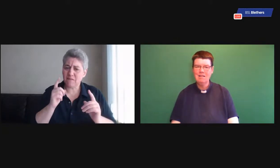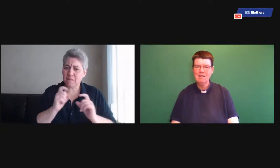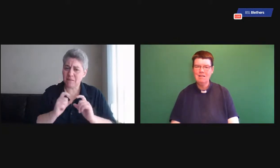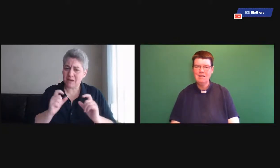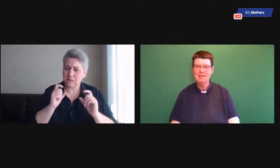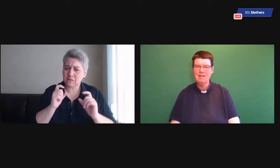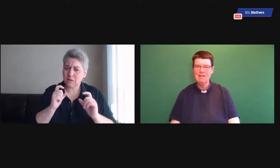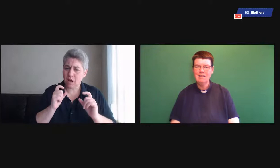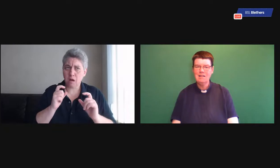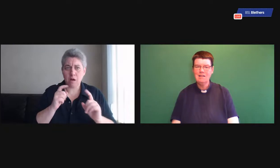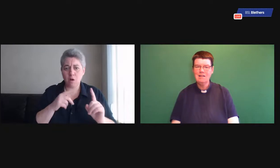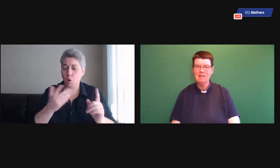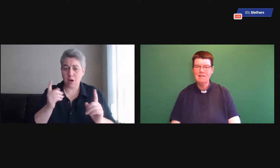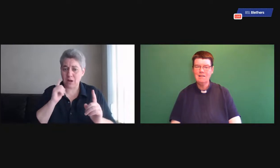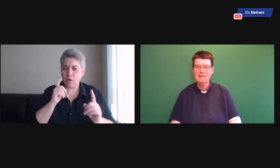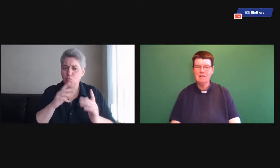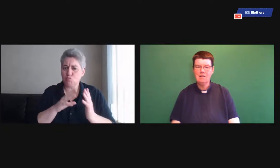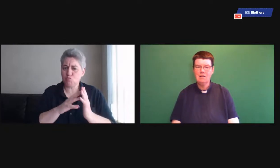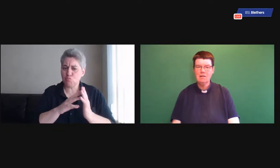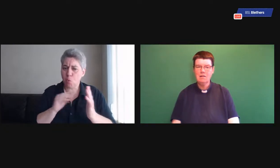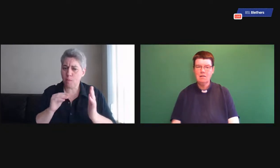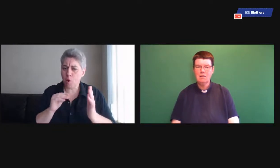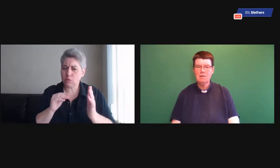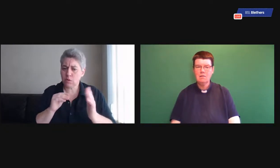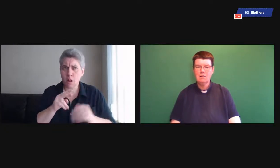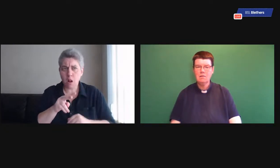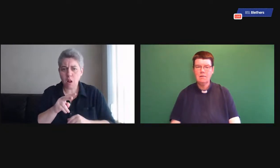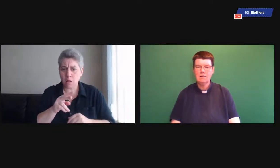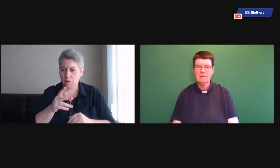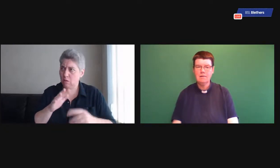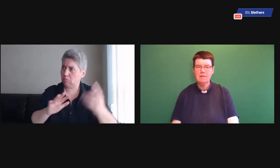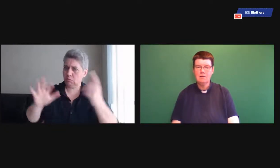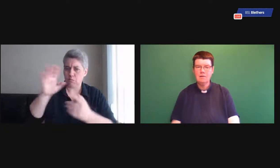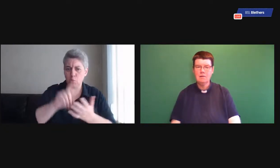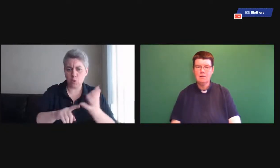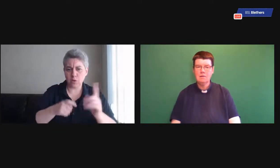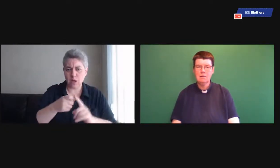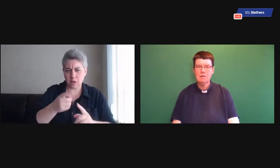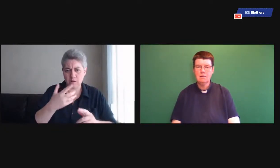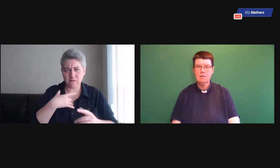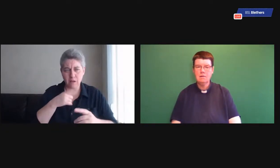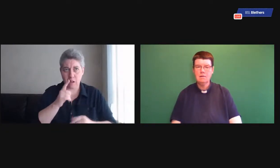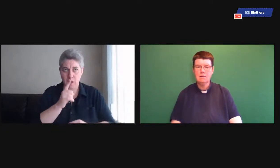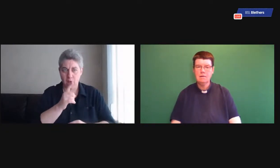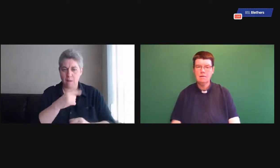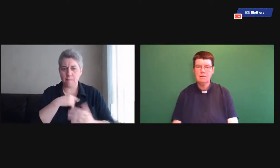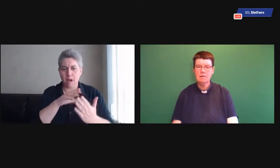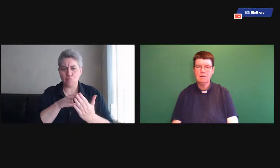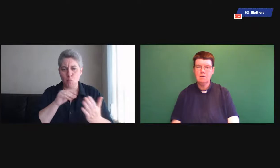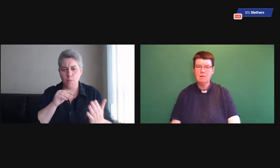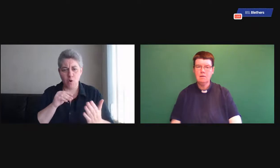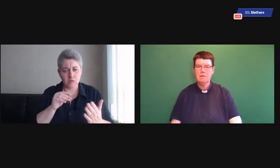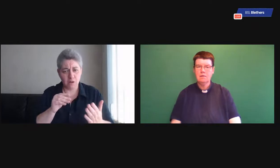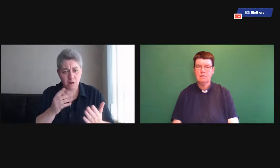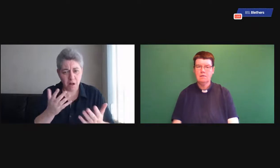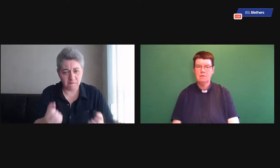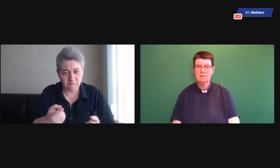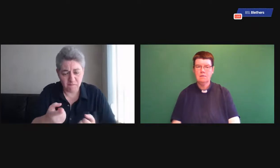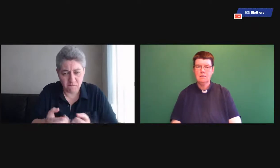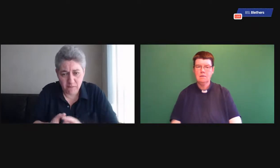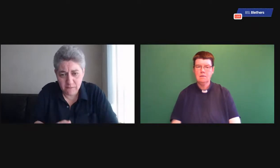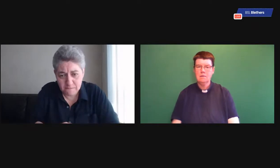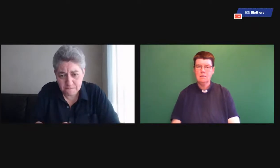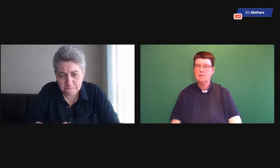want. So, is there any deaf or hearing ministers around you that in the UK that you